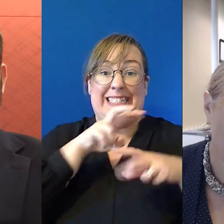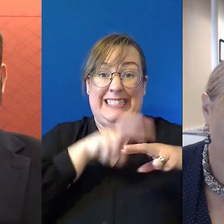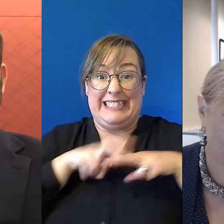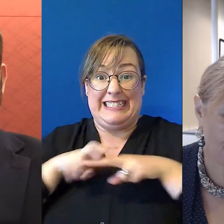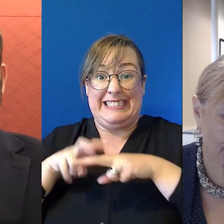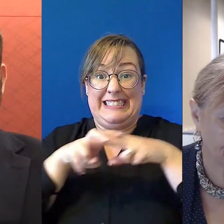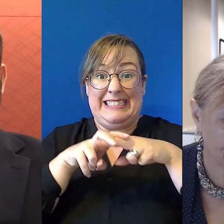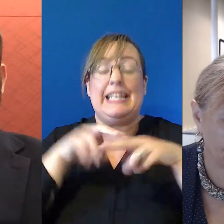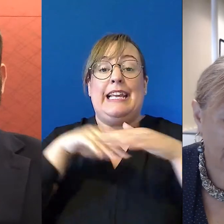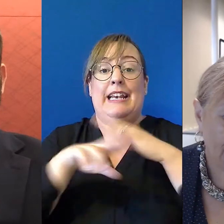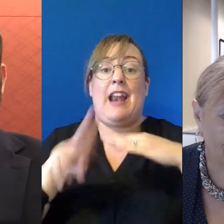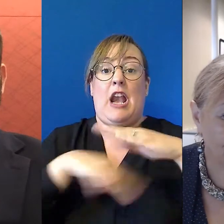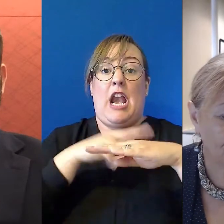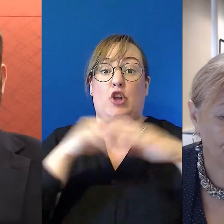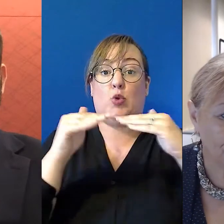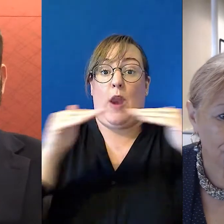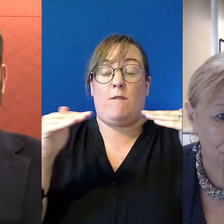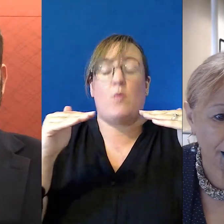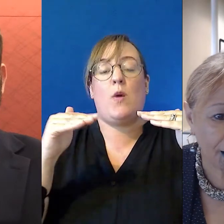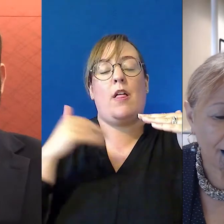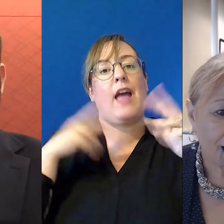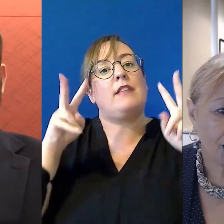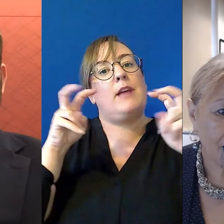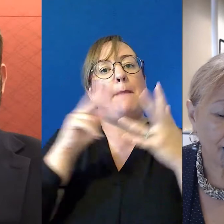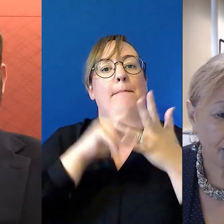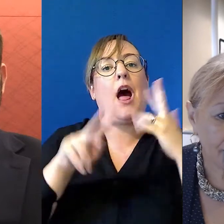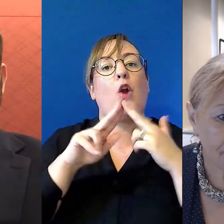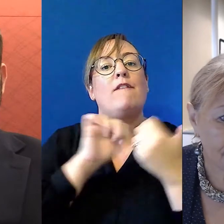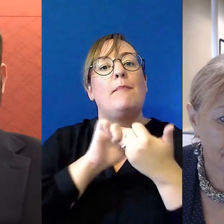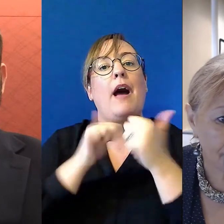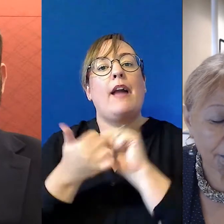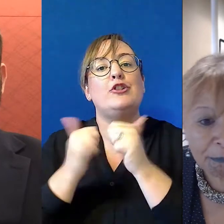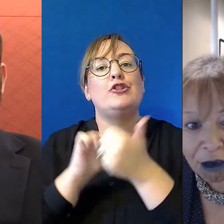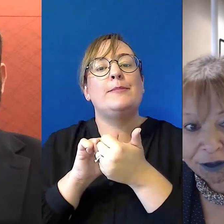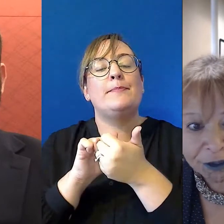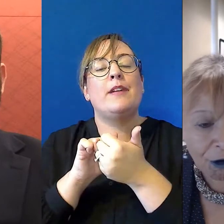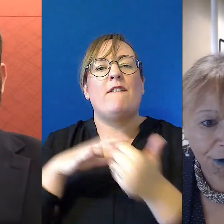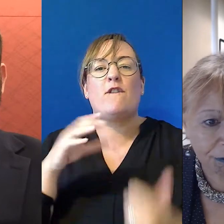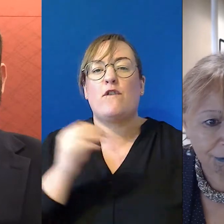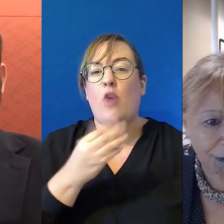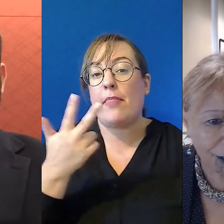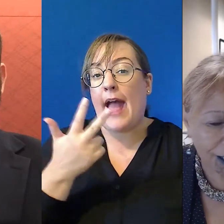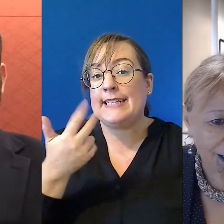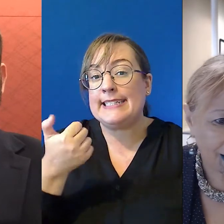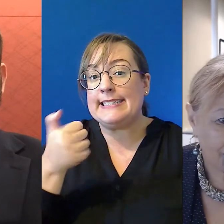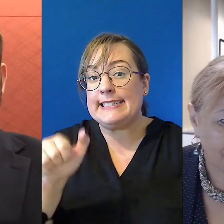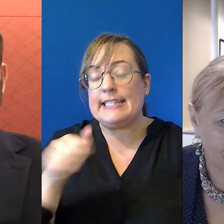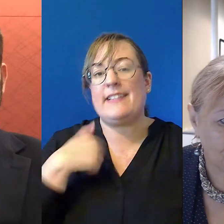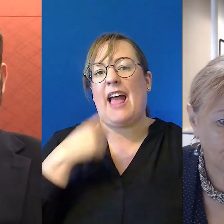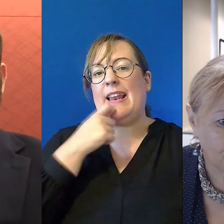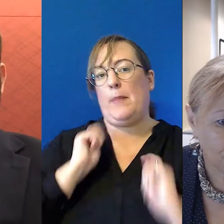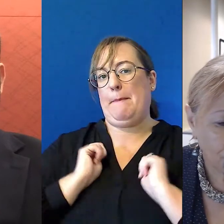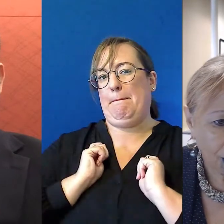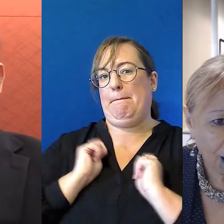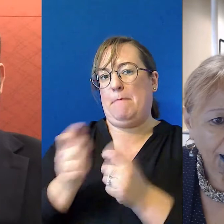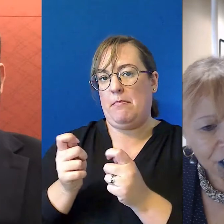form of partnership, even though they were initially in the 1860s imposed on Māori,